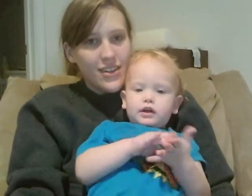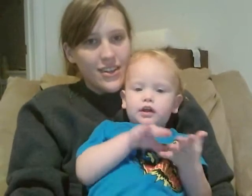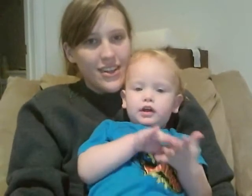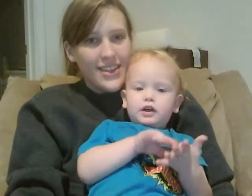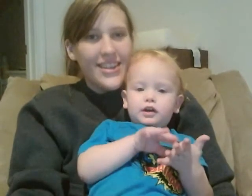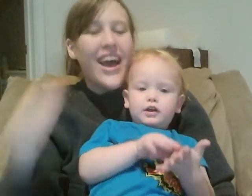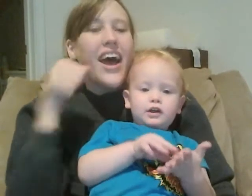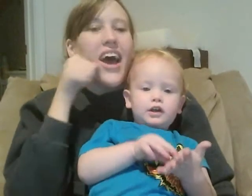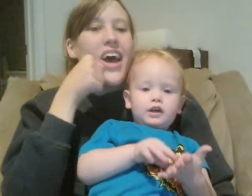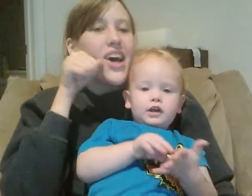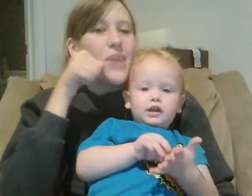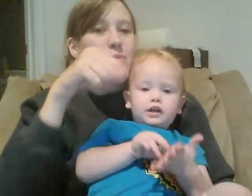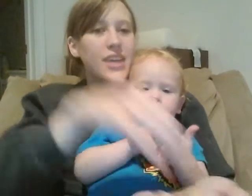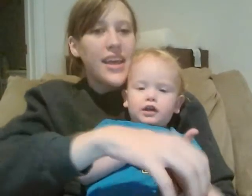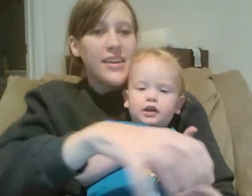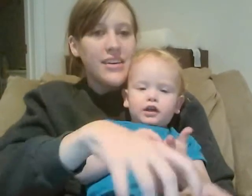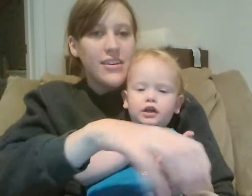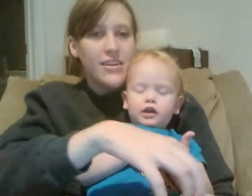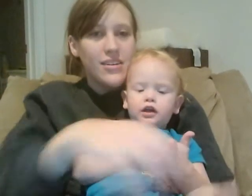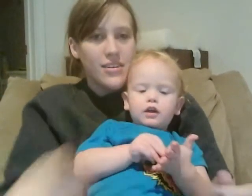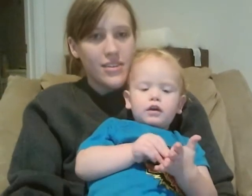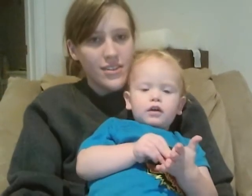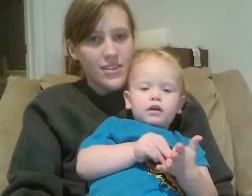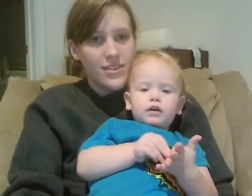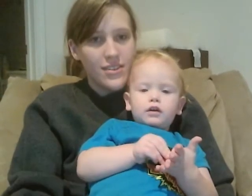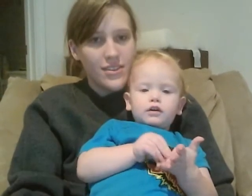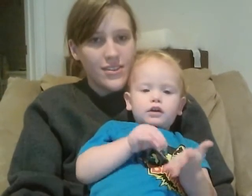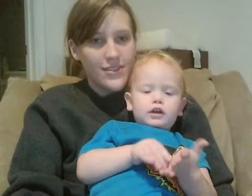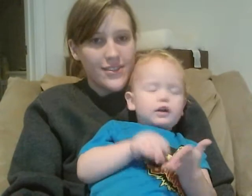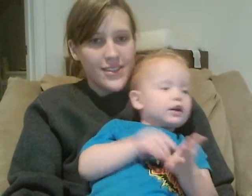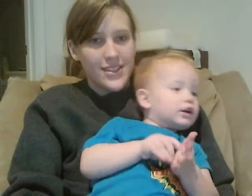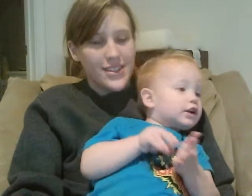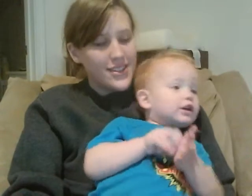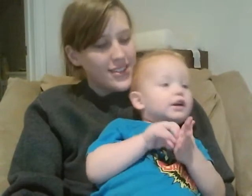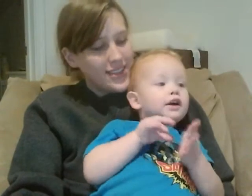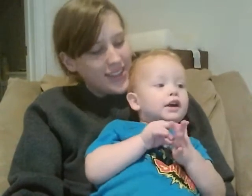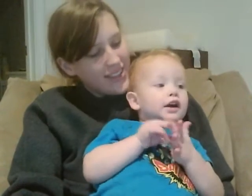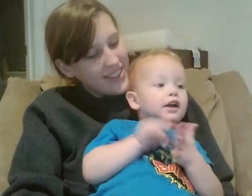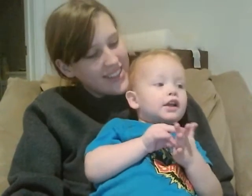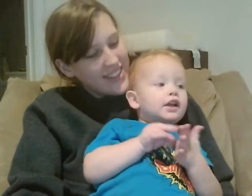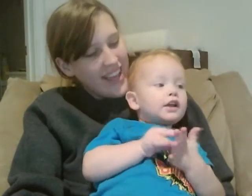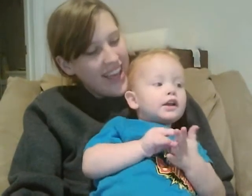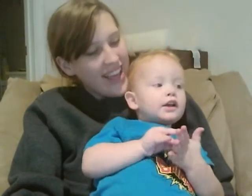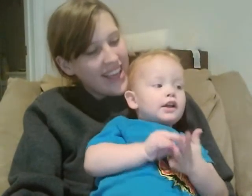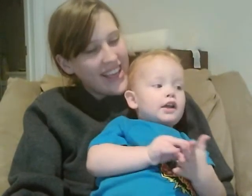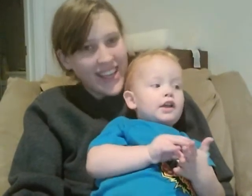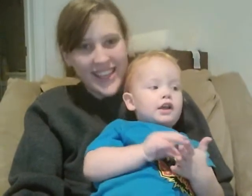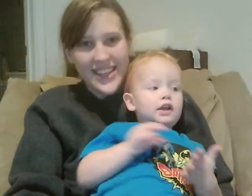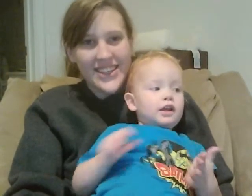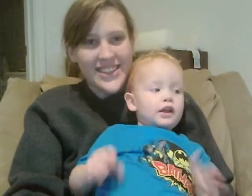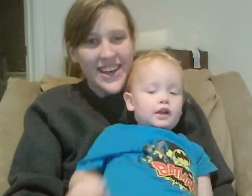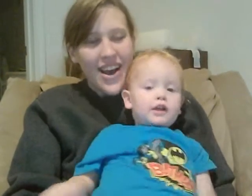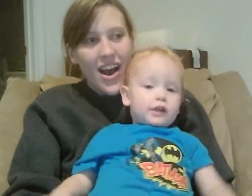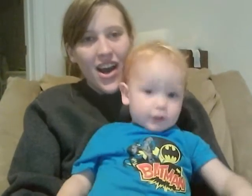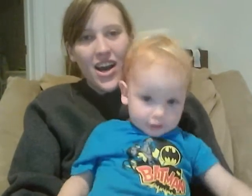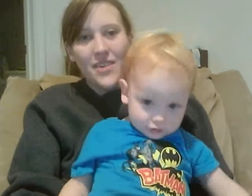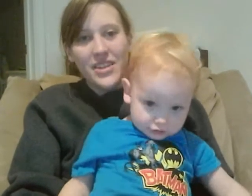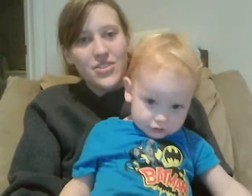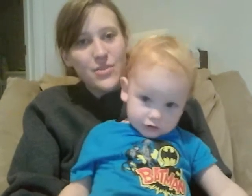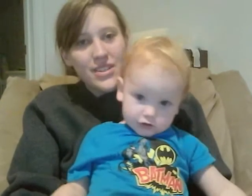Cake. Yeah. Apple cake? Cake. Cake. Um, can you show me